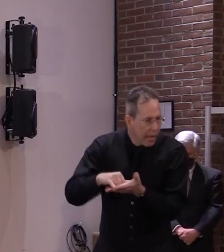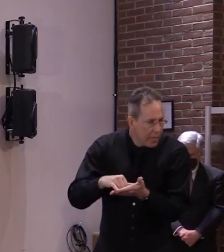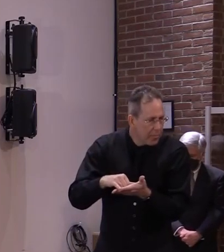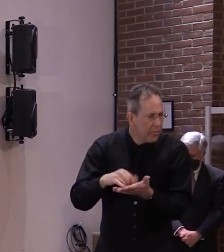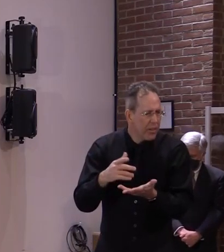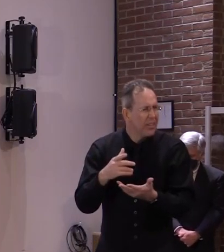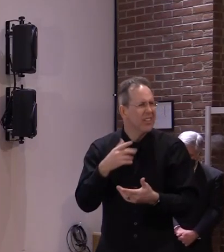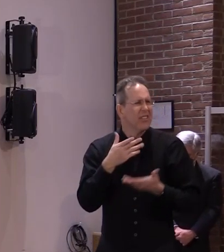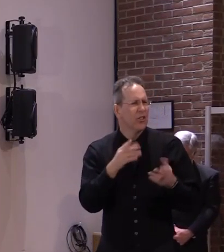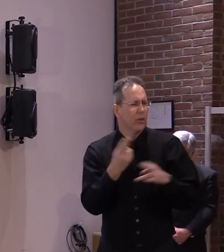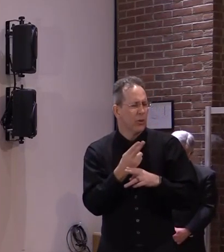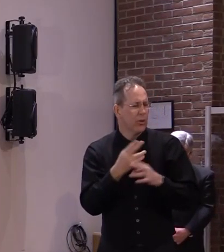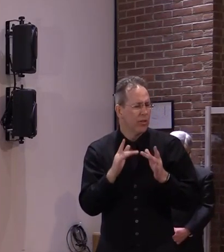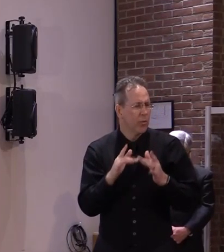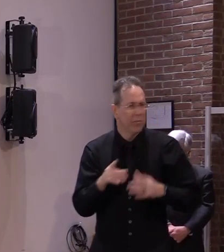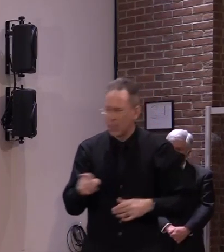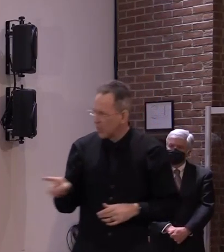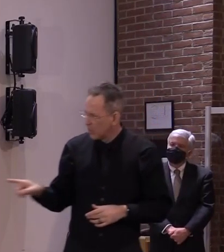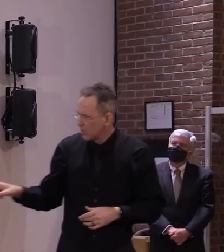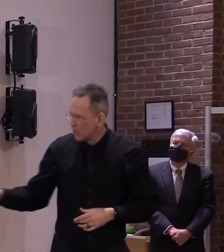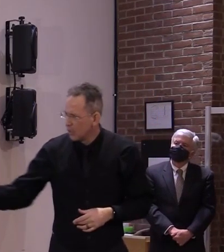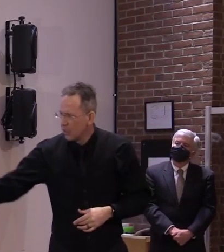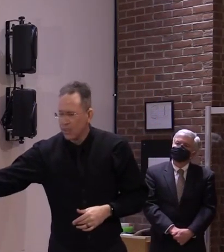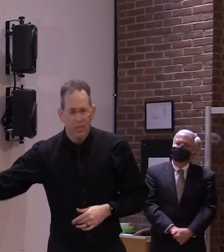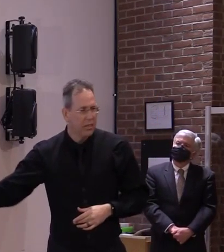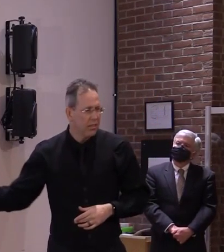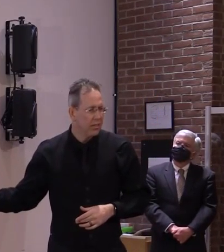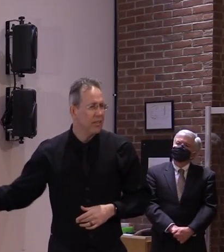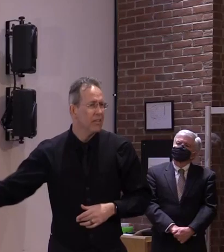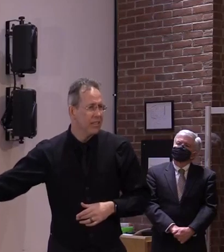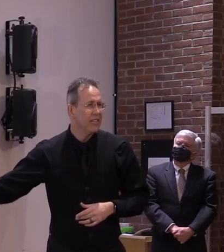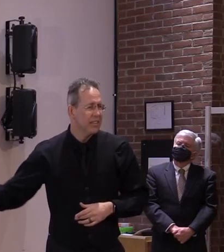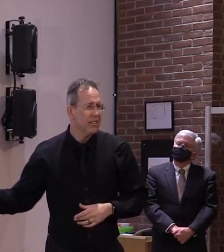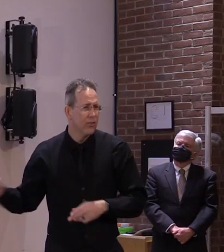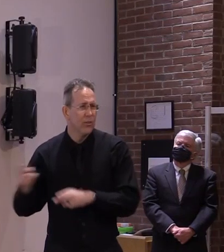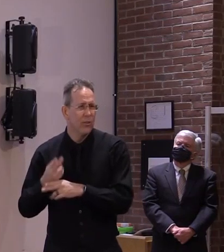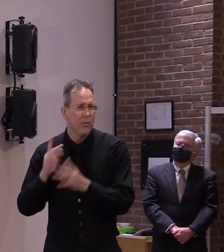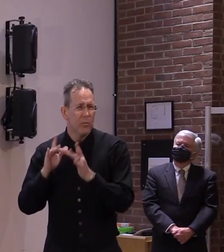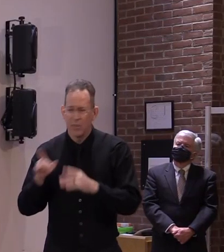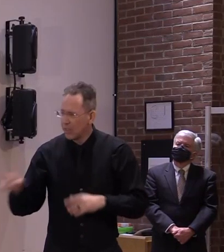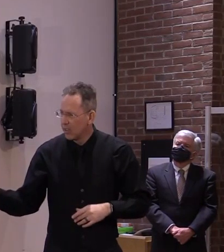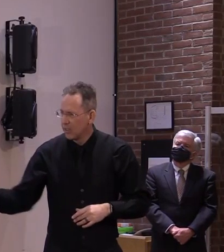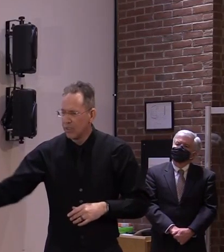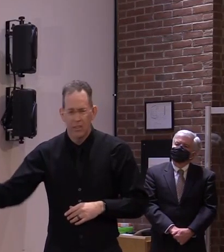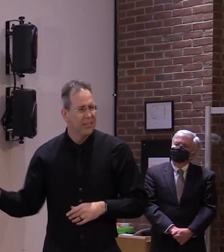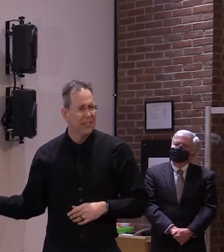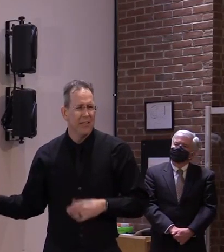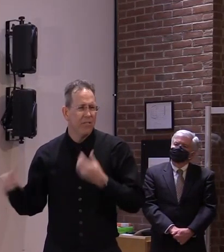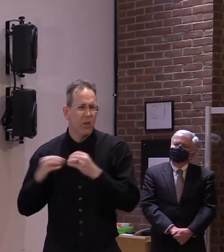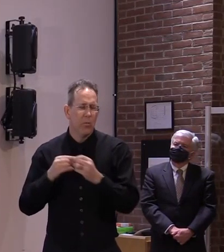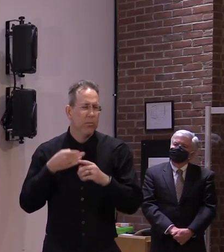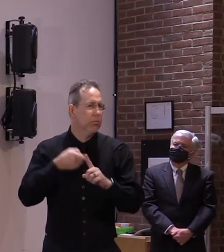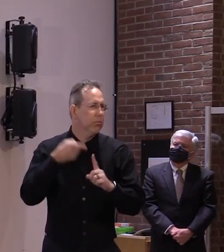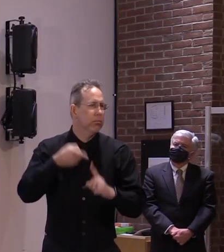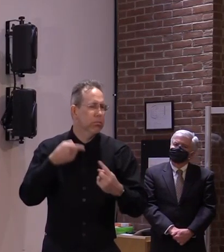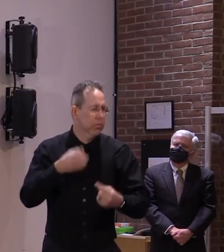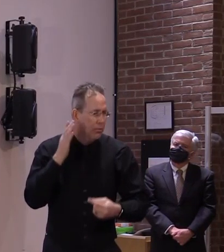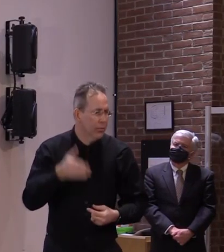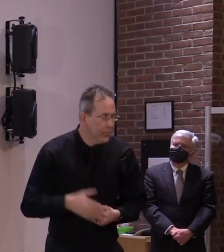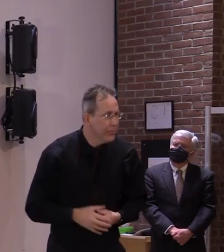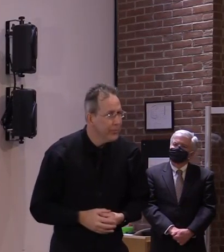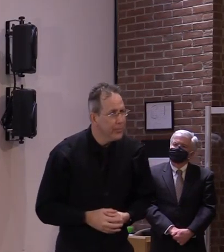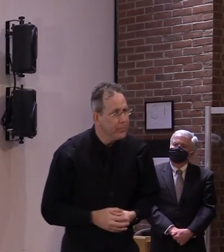healthvermont.gov/myvaccine, to make those appointments. We thank callers for their patience. Everyone will get scheduled, and there are